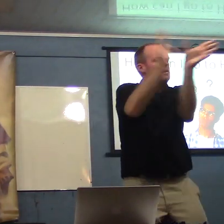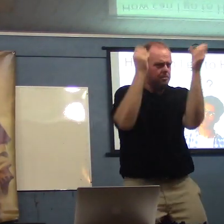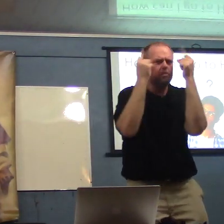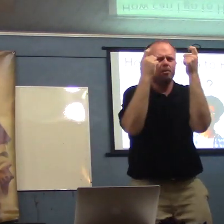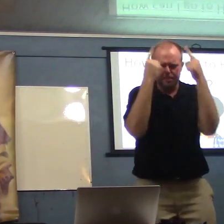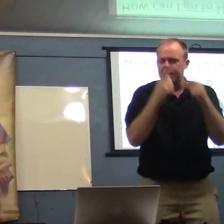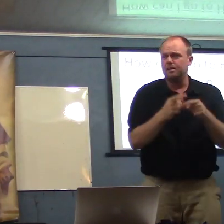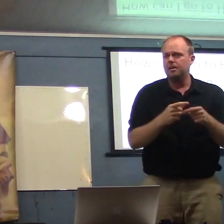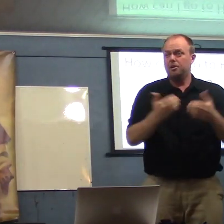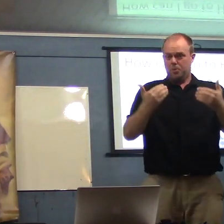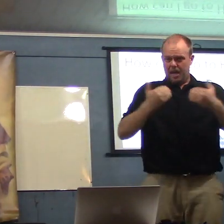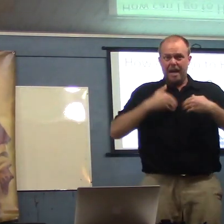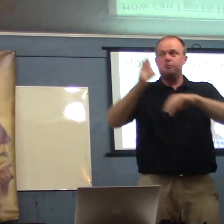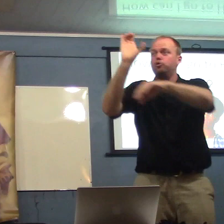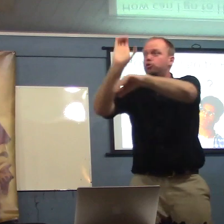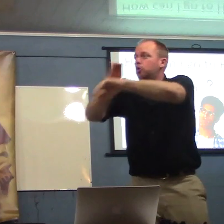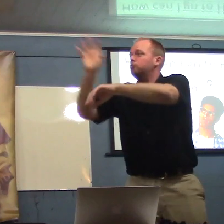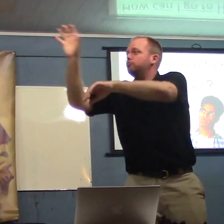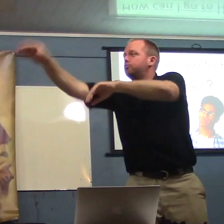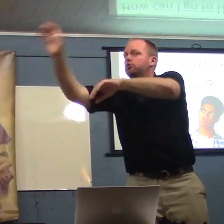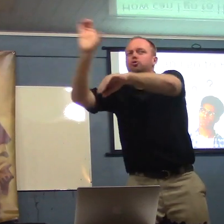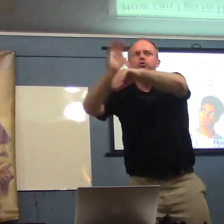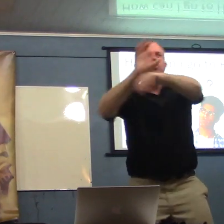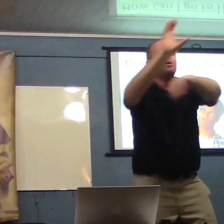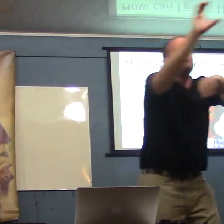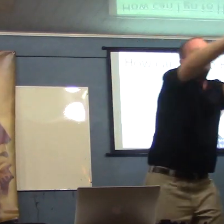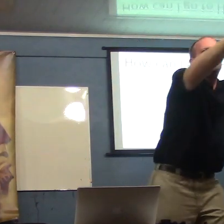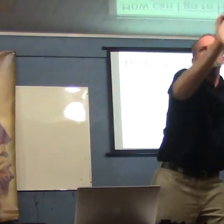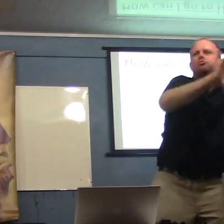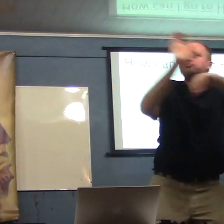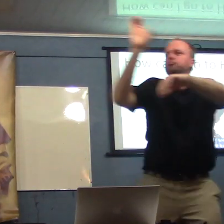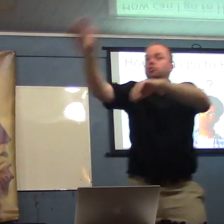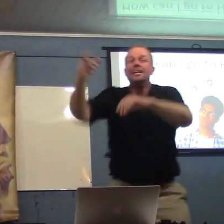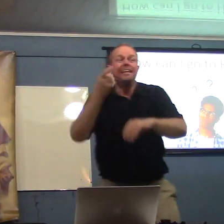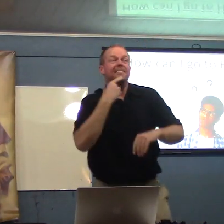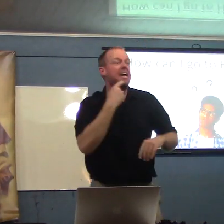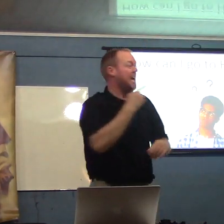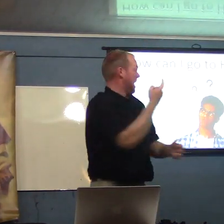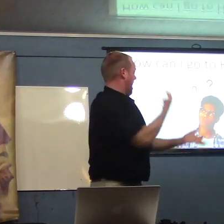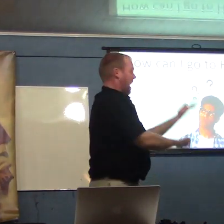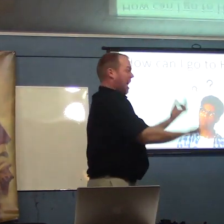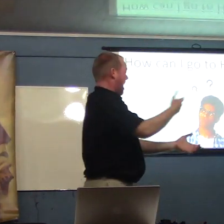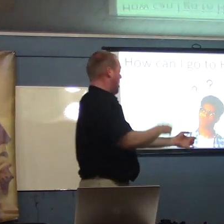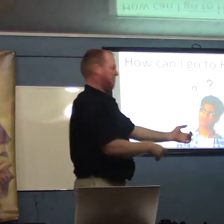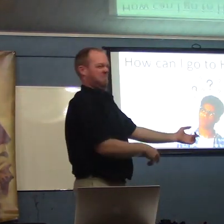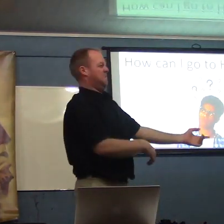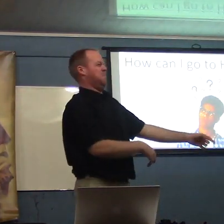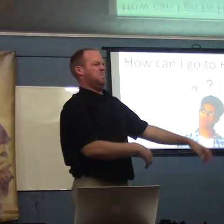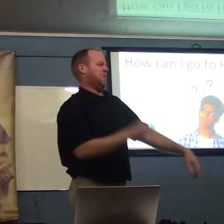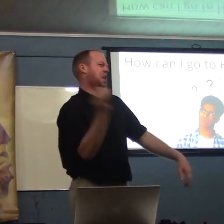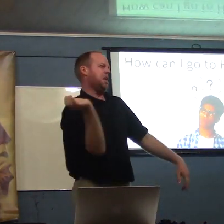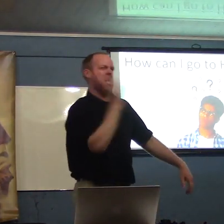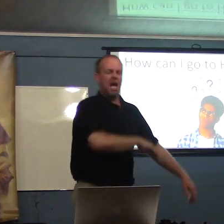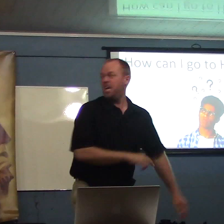I want you to understand that very clearly. We have different churches that say, there is no